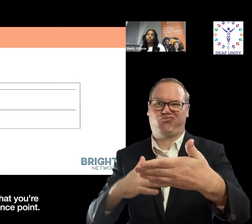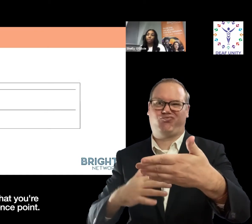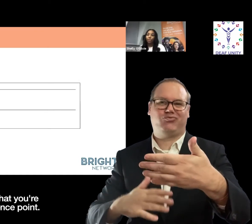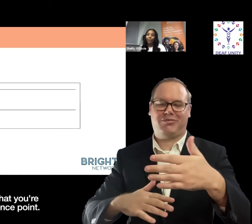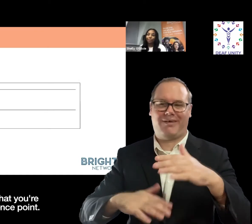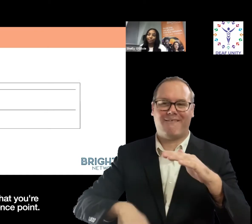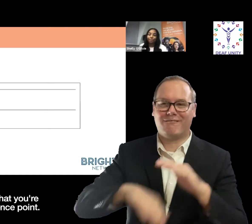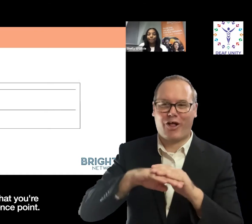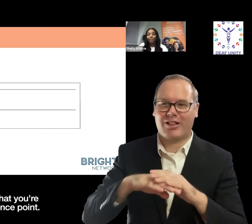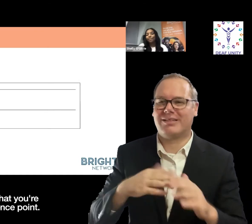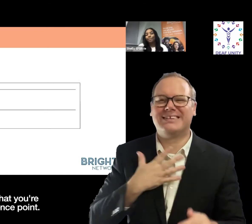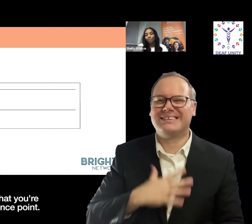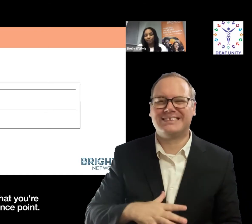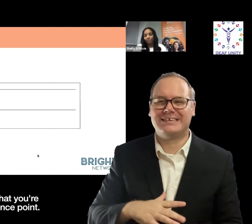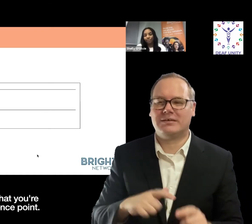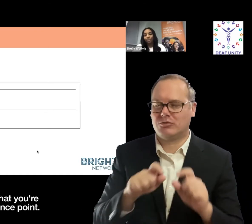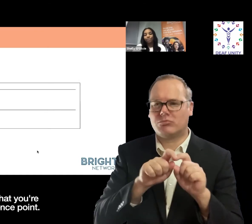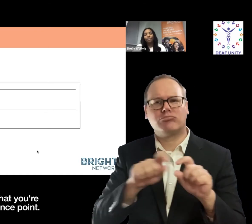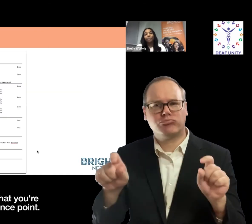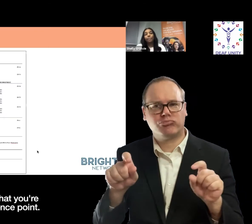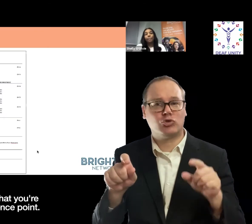a reference point.